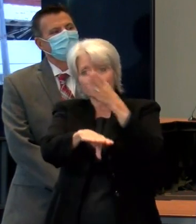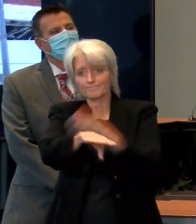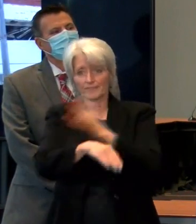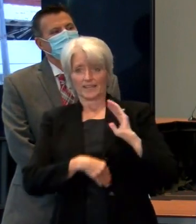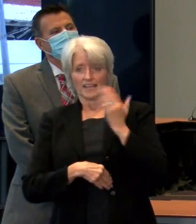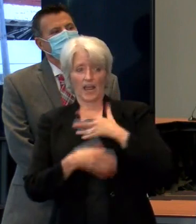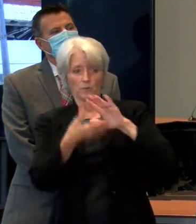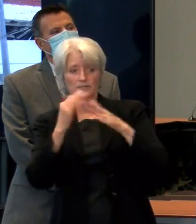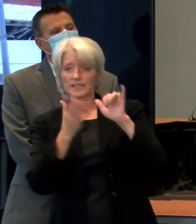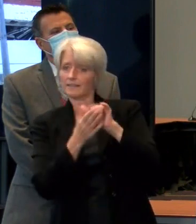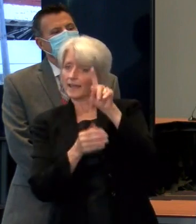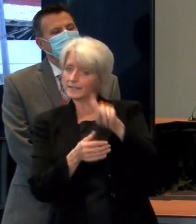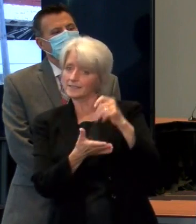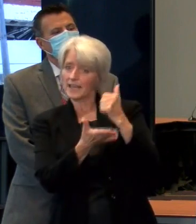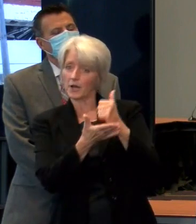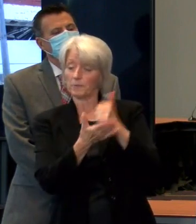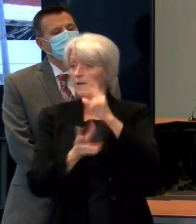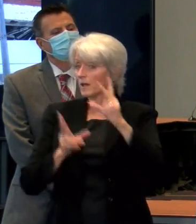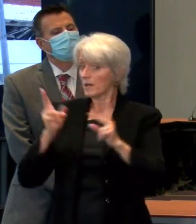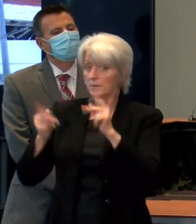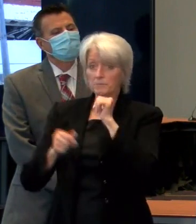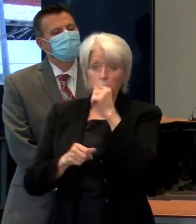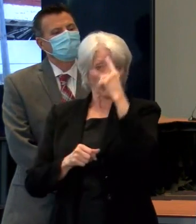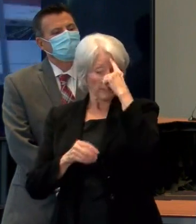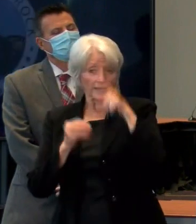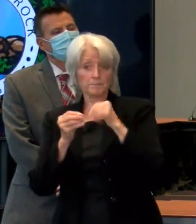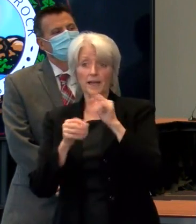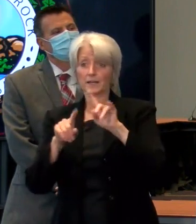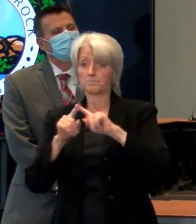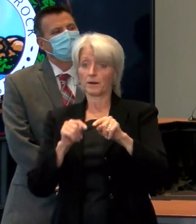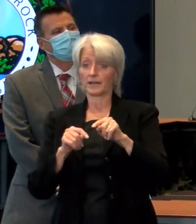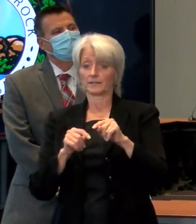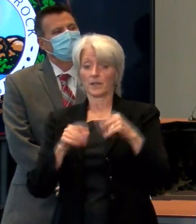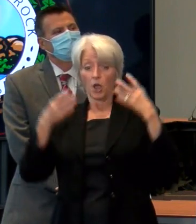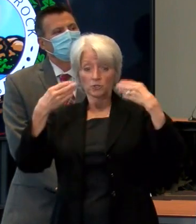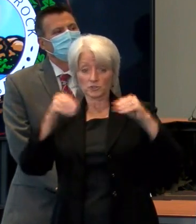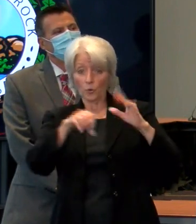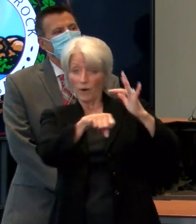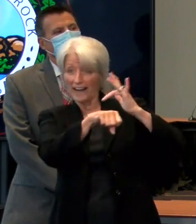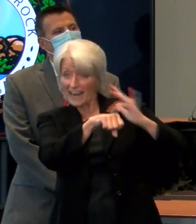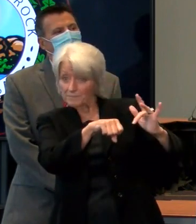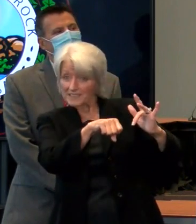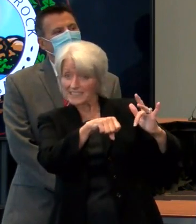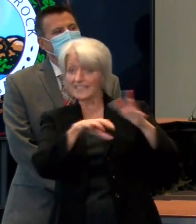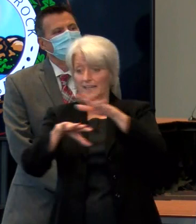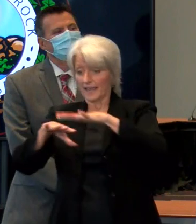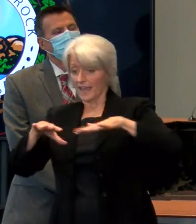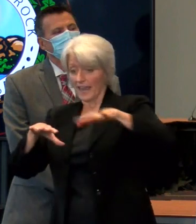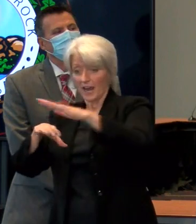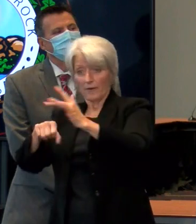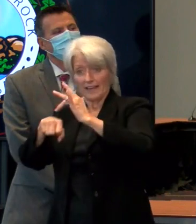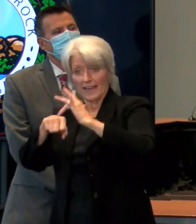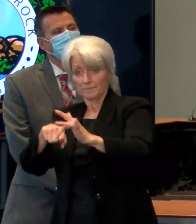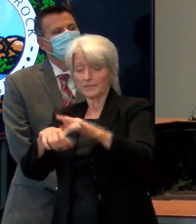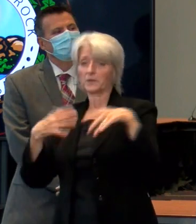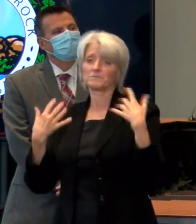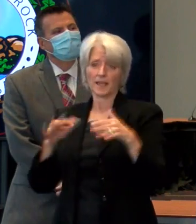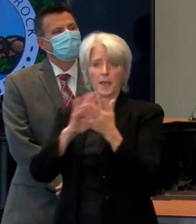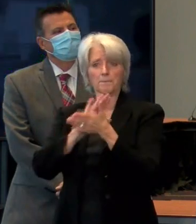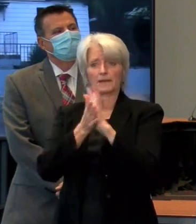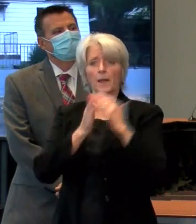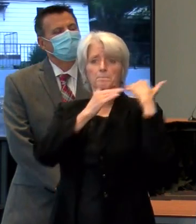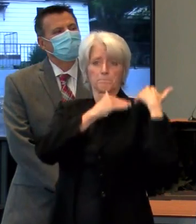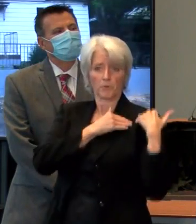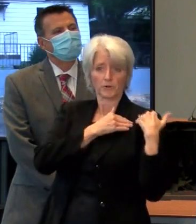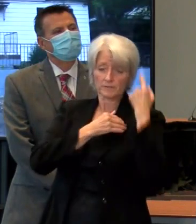need that assistance. People don't think about it, but an empty storefront or a vacant lot is a burden on ratepayers. There's